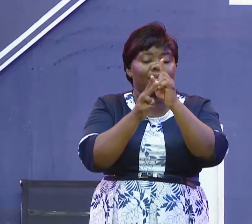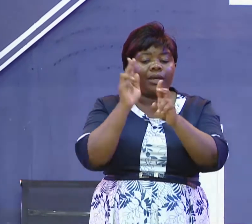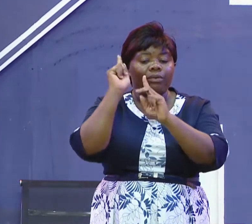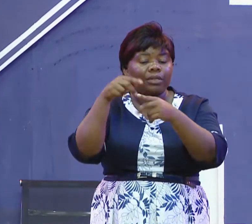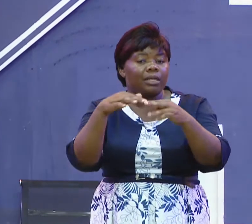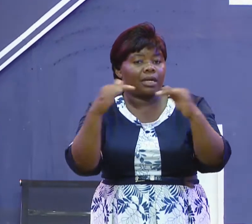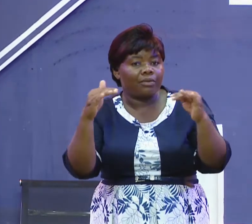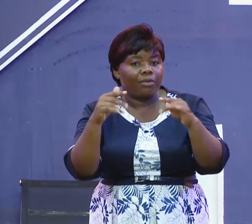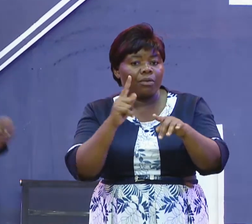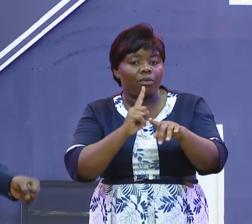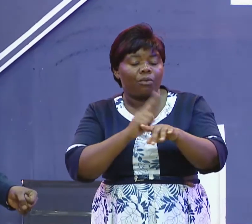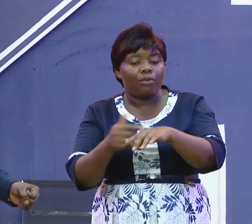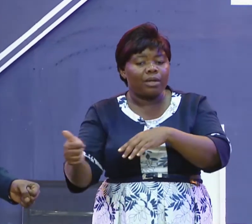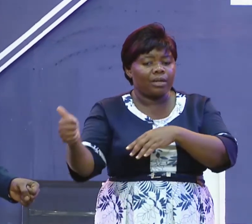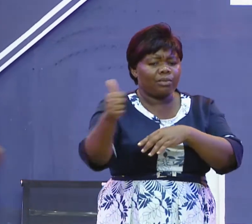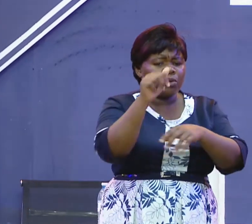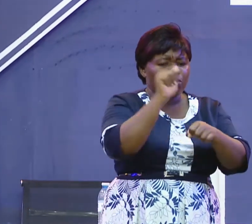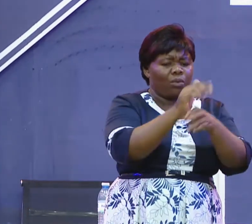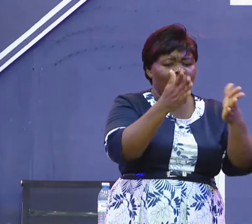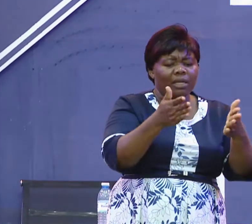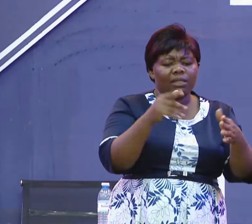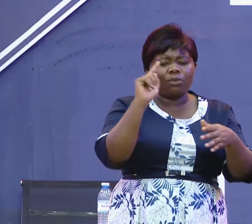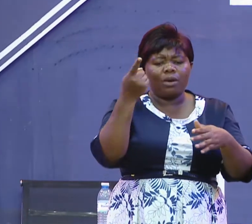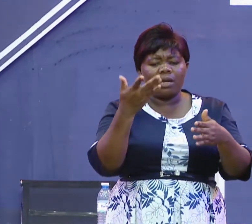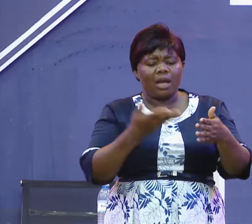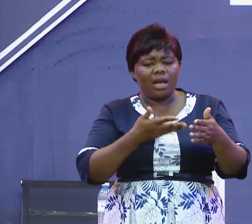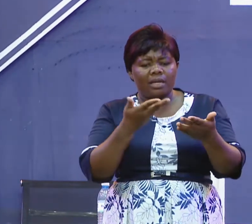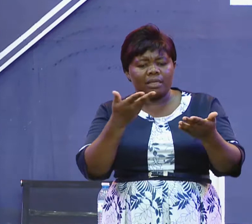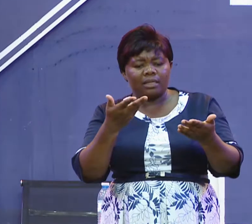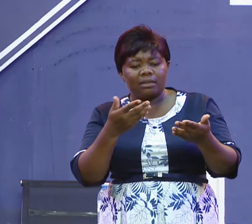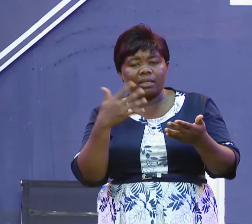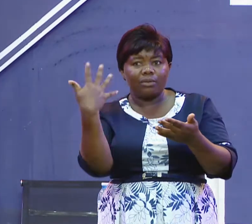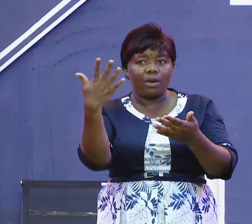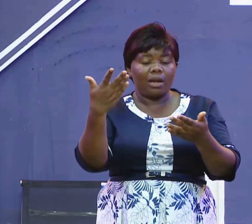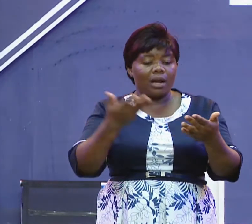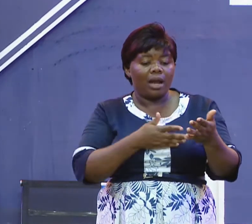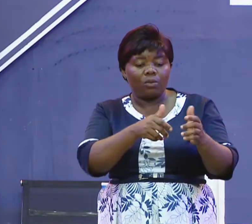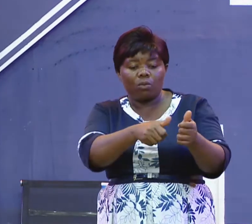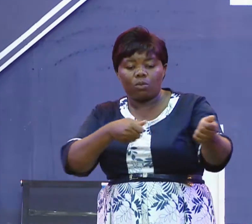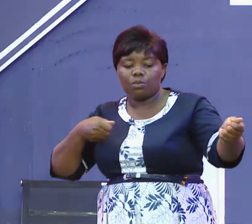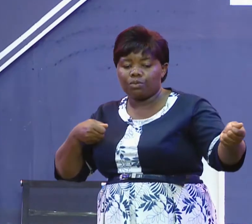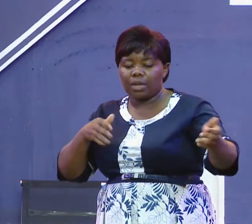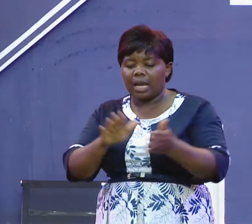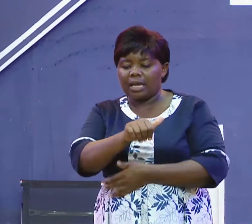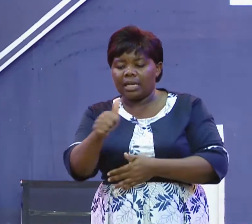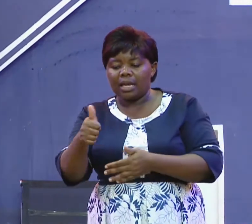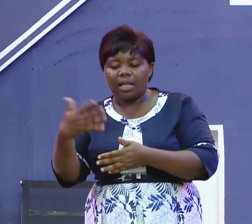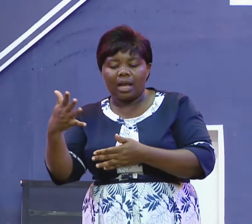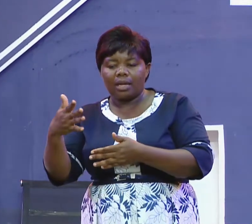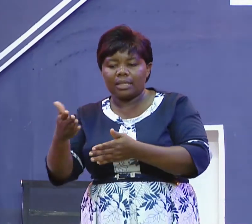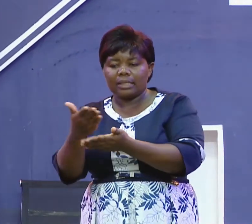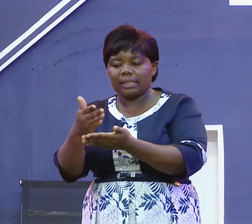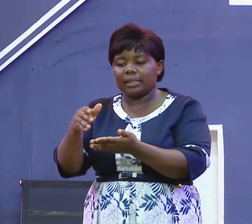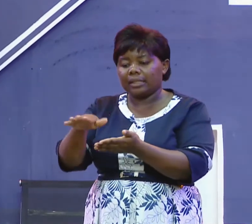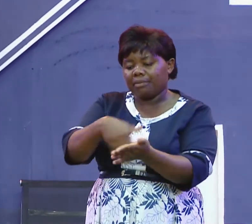abakozi abalina omukono gumu nga gulimu ekitala, omukono omulala nga gulimu omuyiko. The Bible says that time came and the